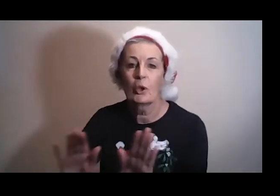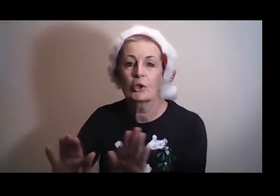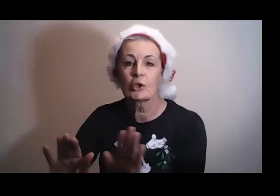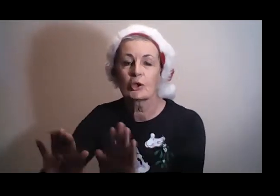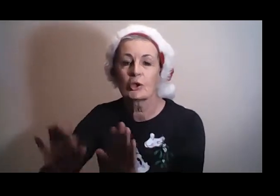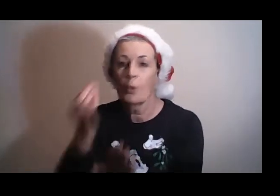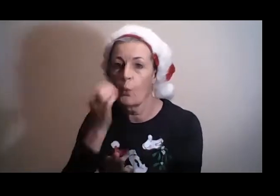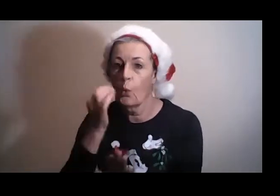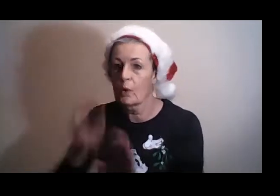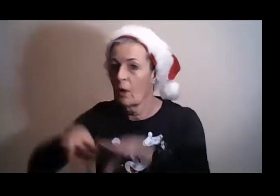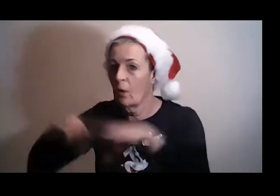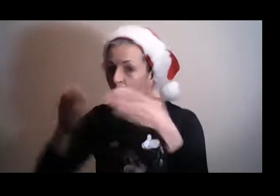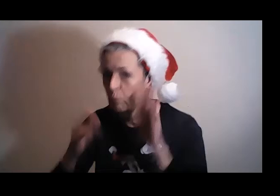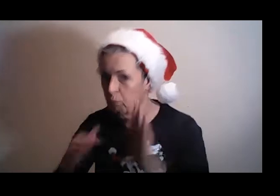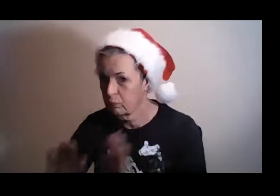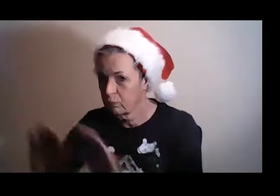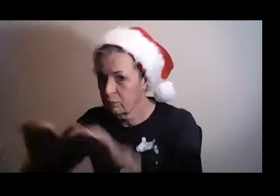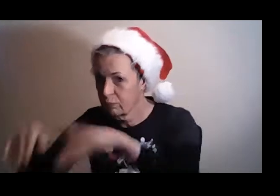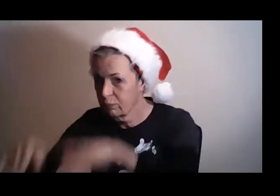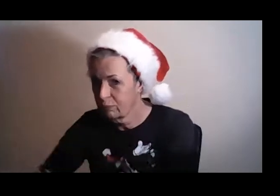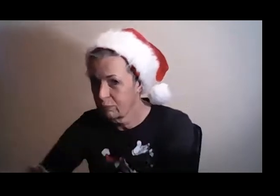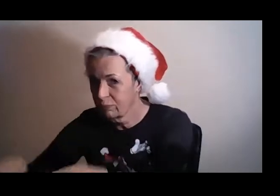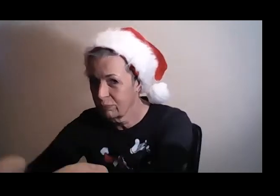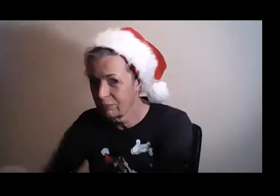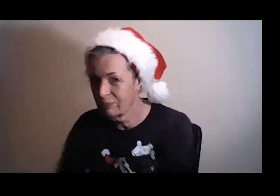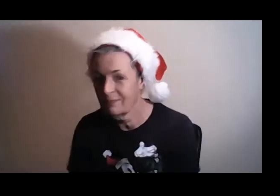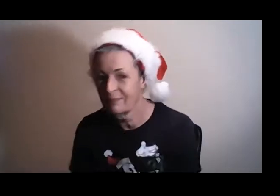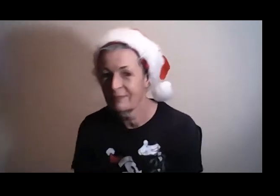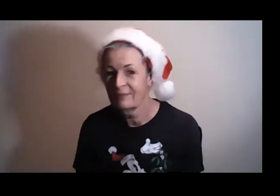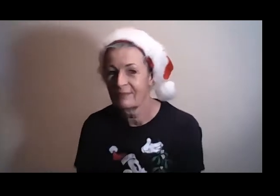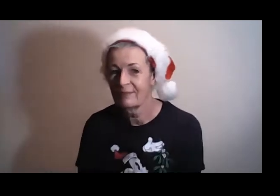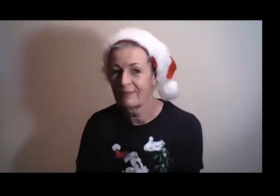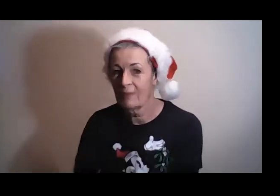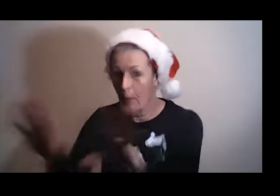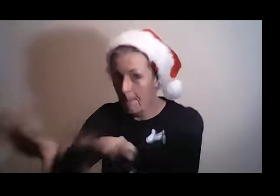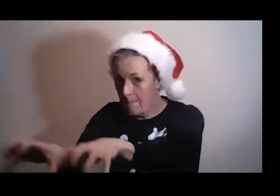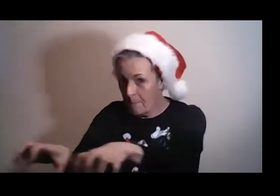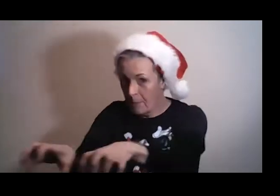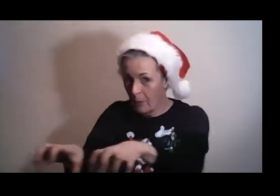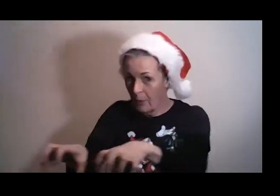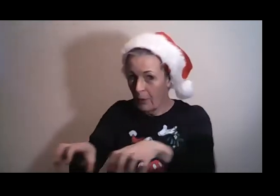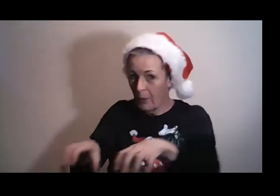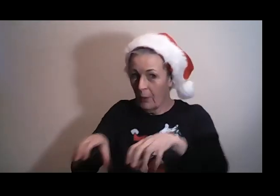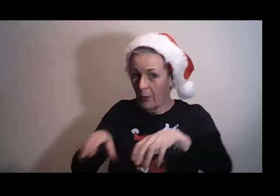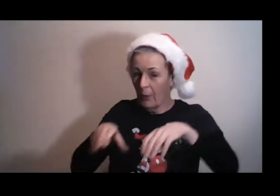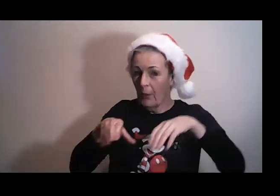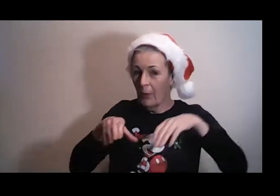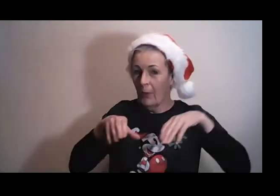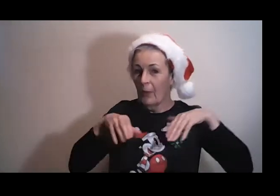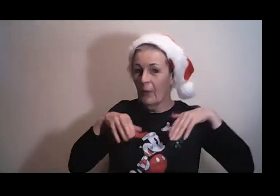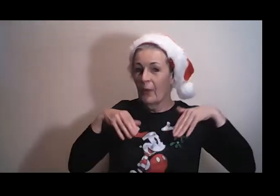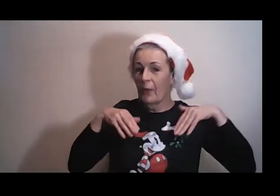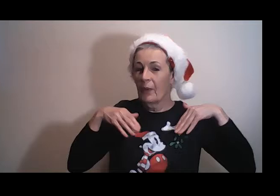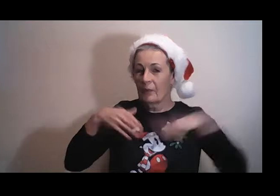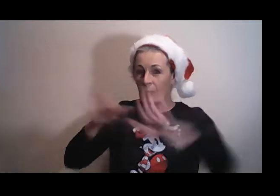bending the front knee, straightening the back leg. You pull like the wave pulls away from